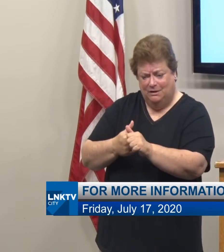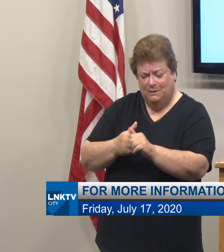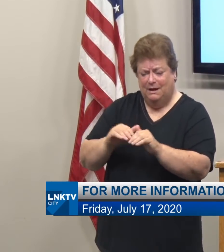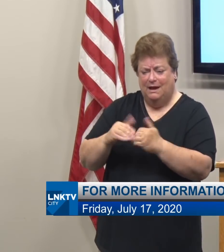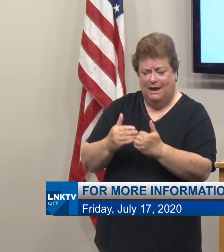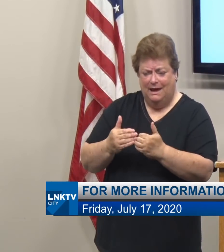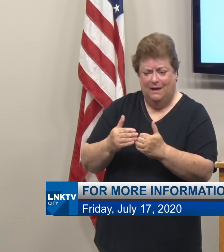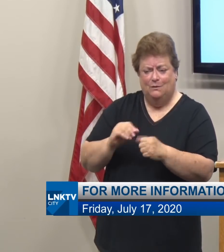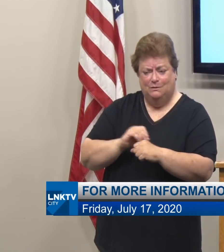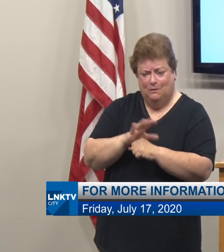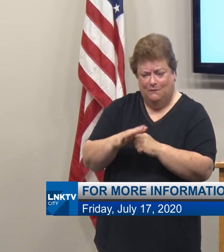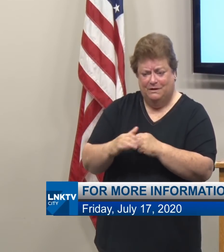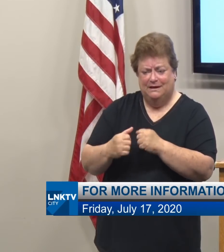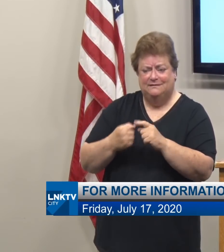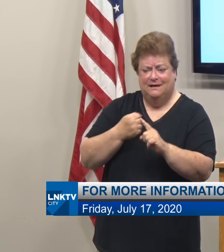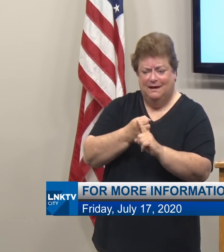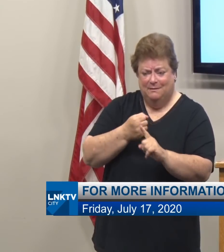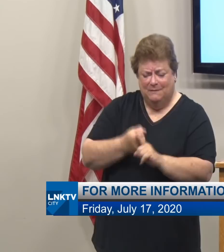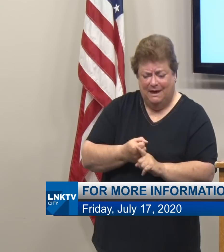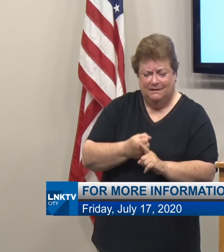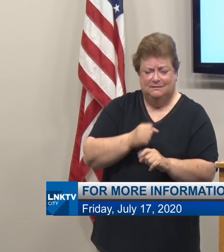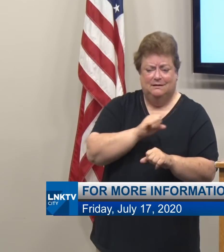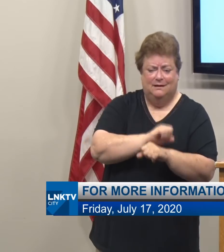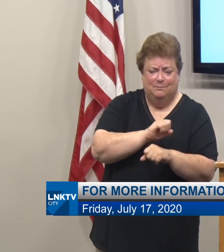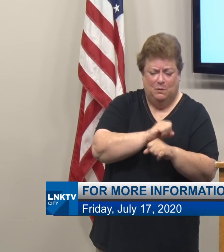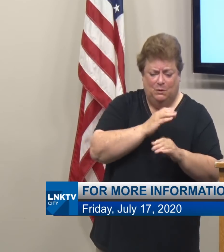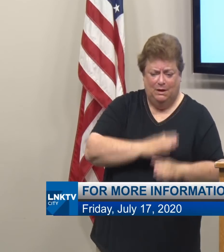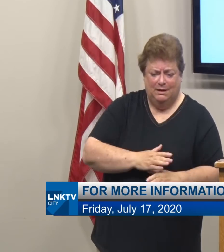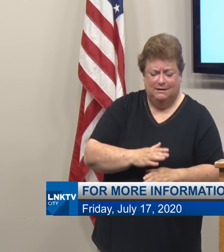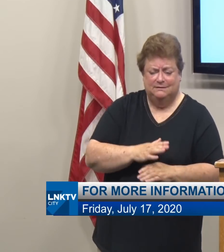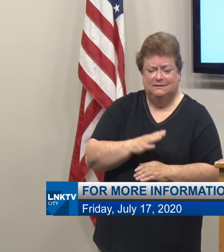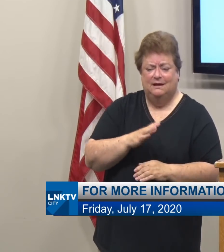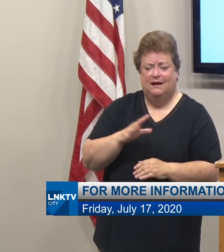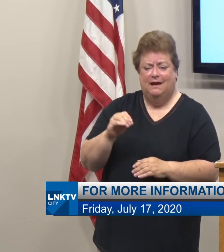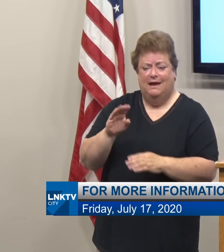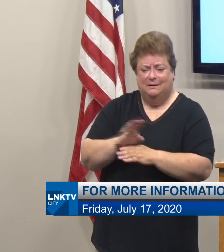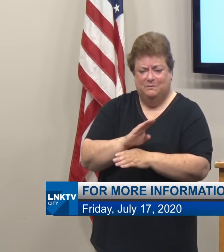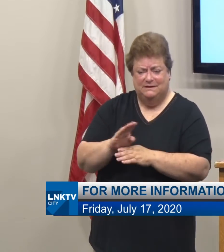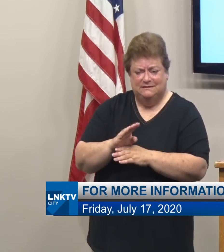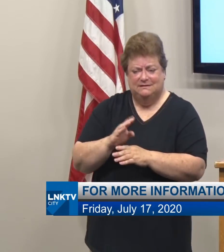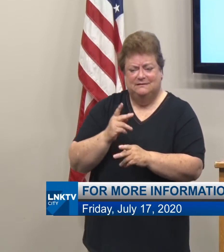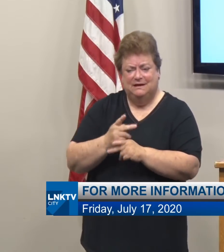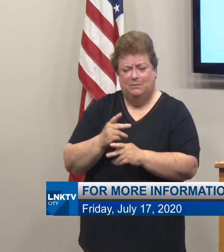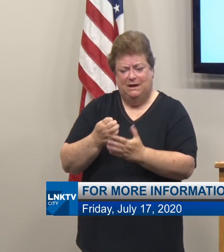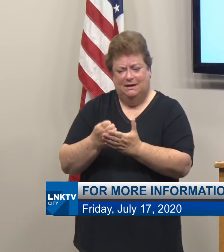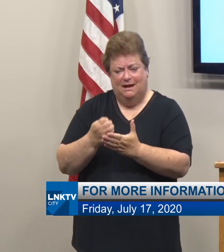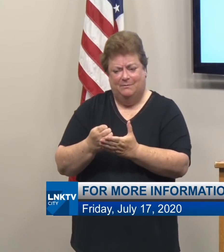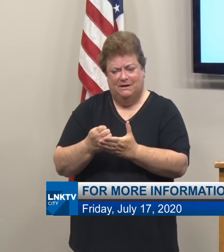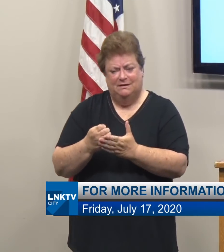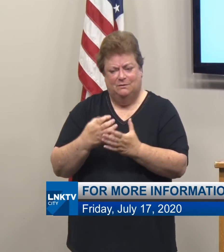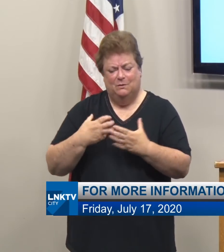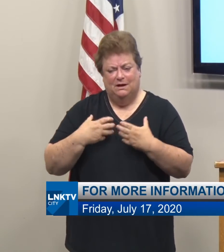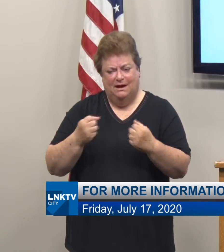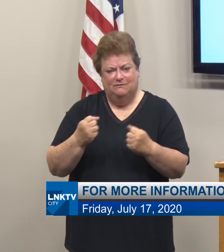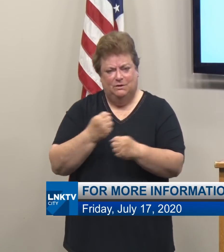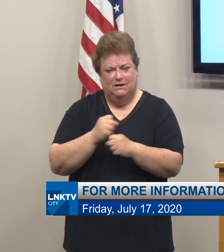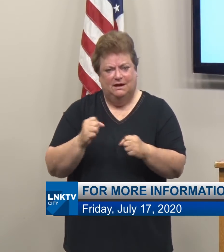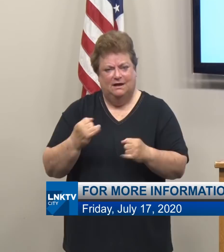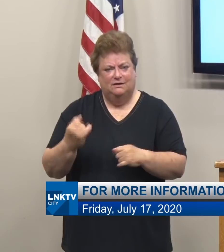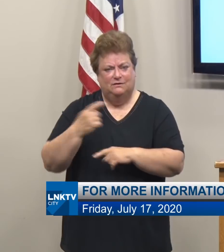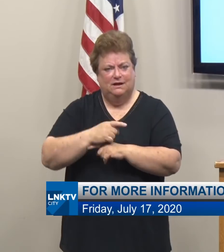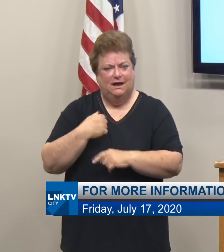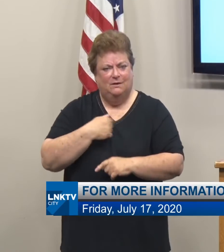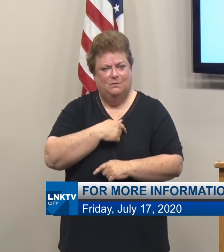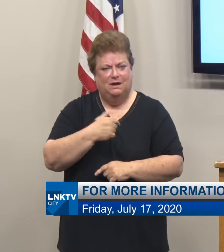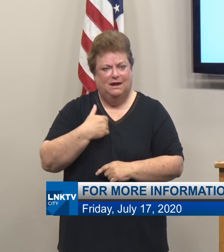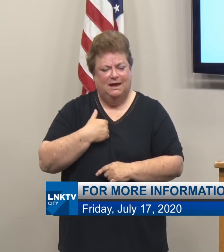the pandemic and working to keep employees and businesses and our local economy safe. And recovering. And today we have